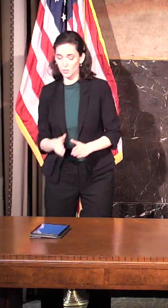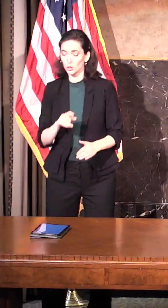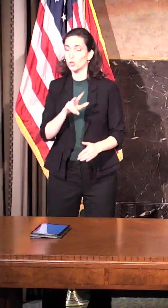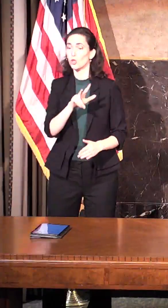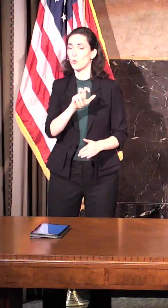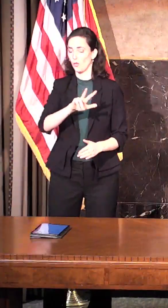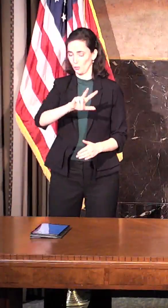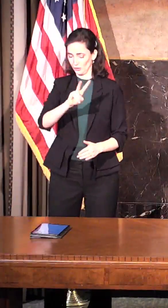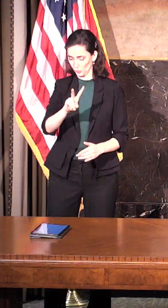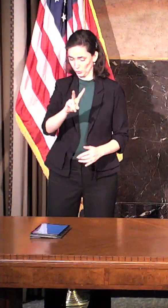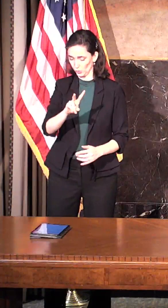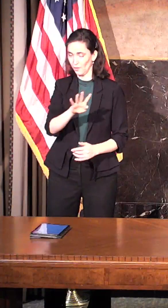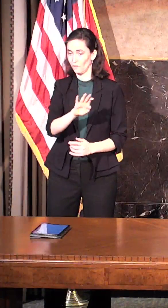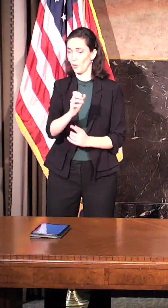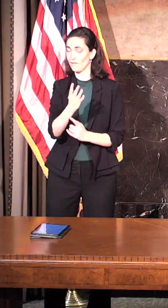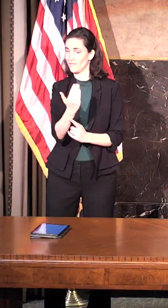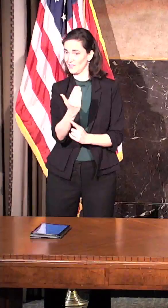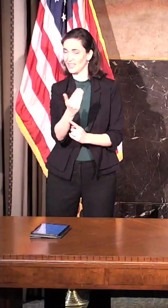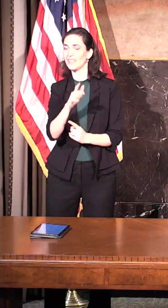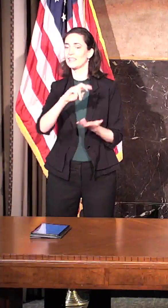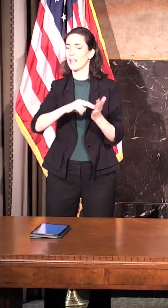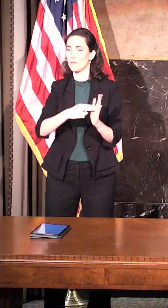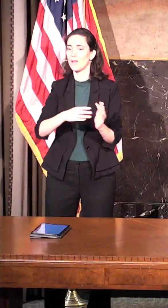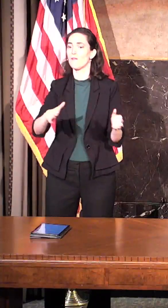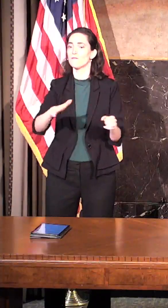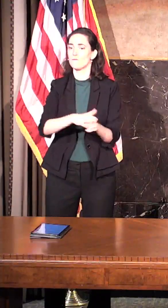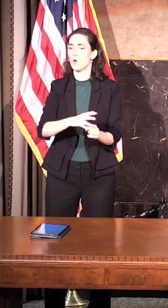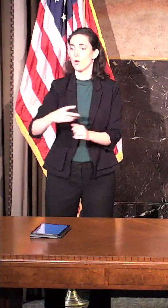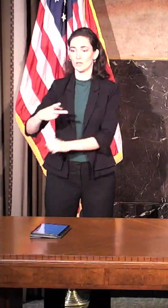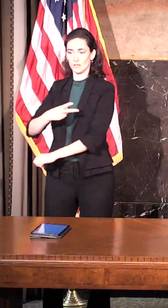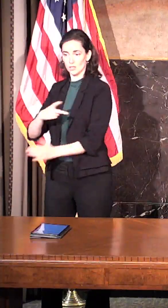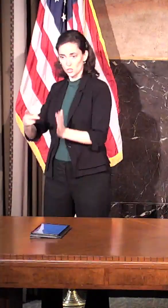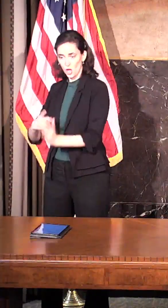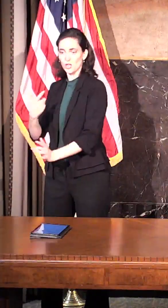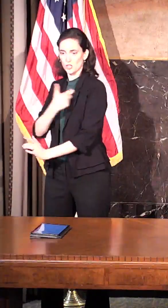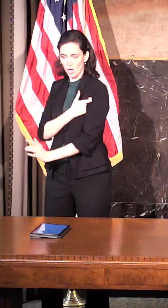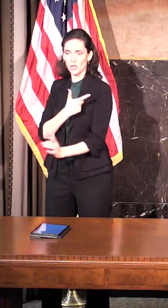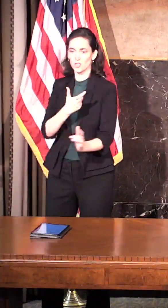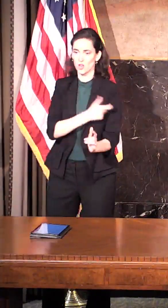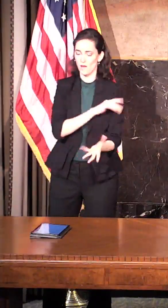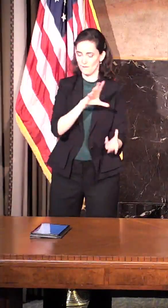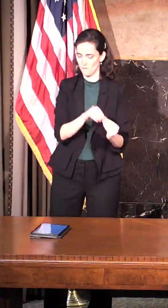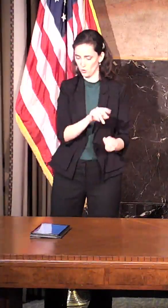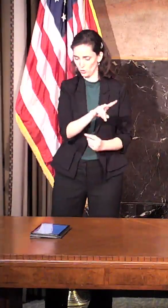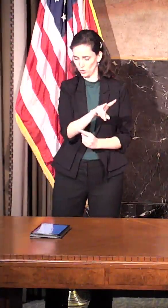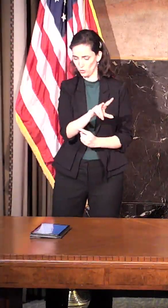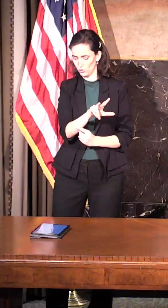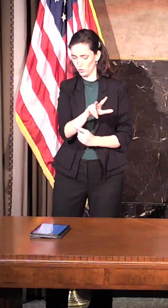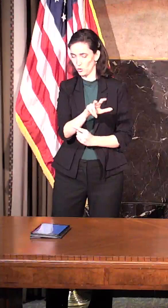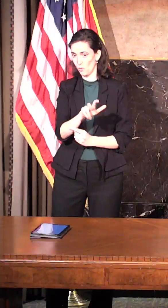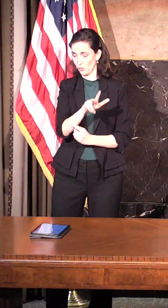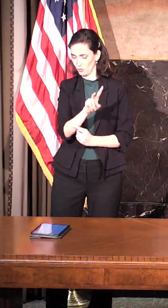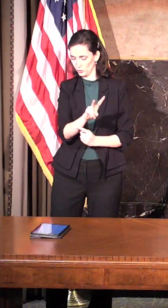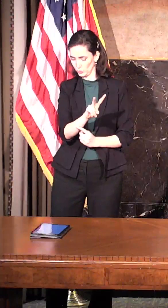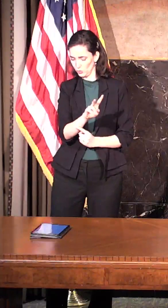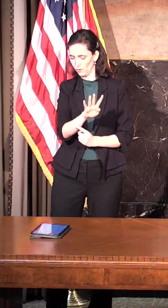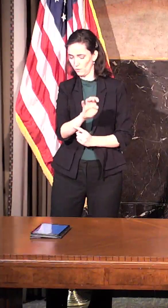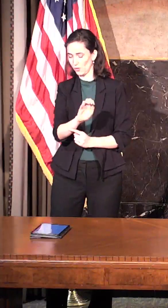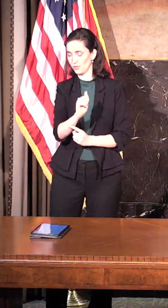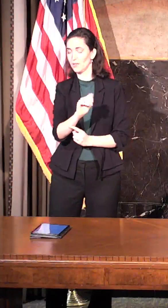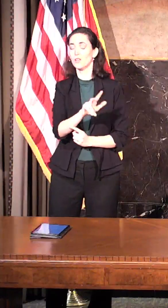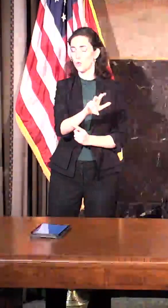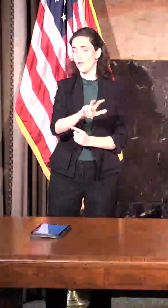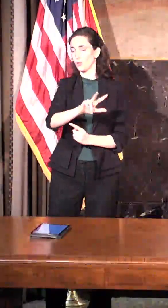332,415 of those complete. We now have 2,062 enrolled providers across the